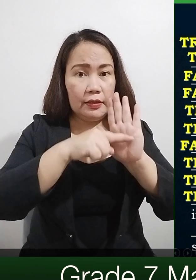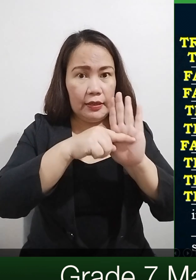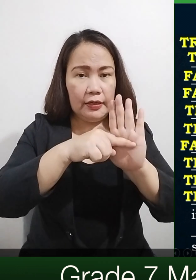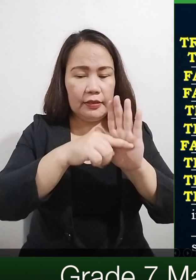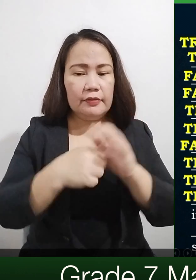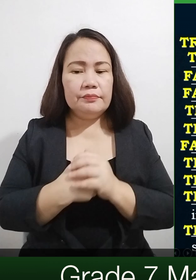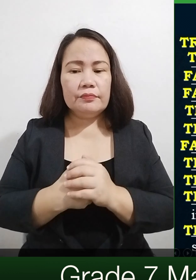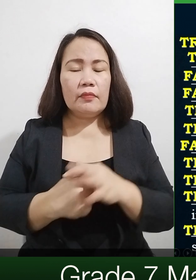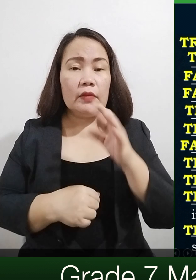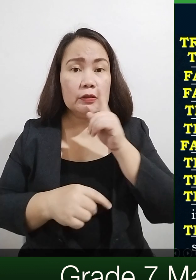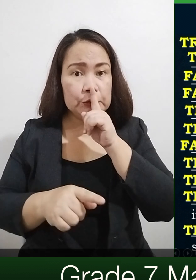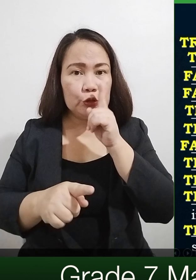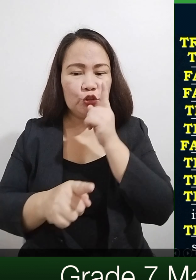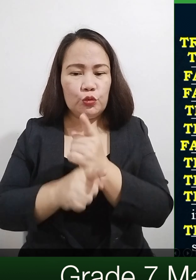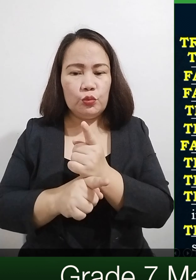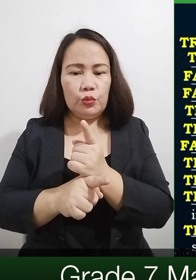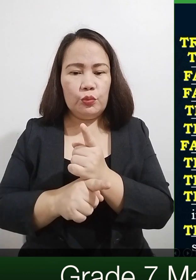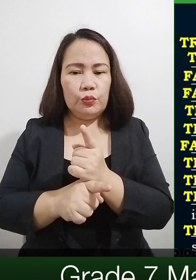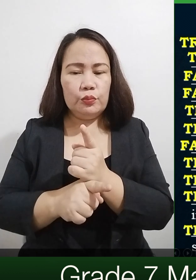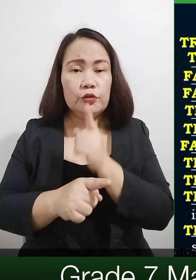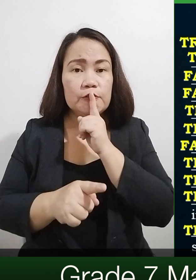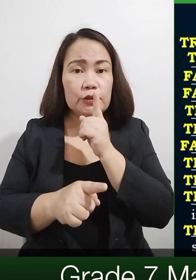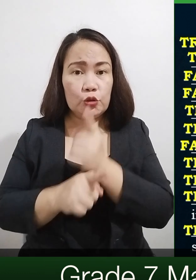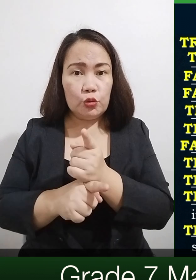Wala po. So, that is